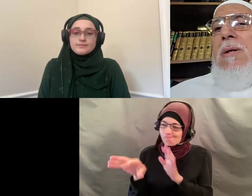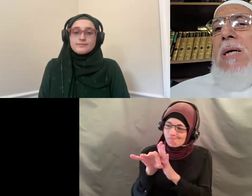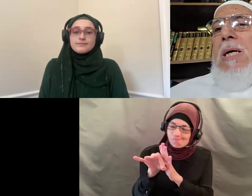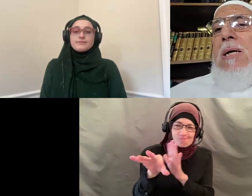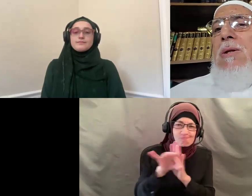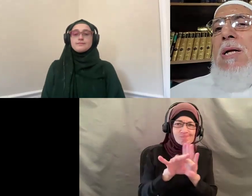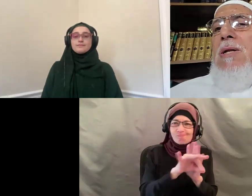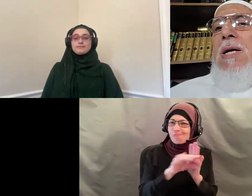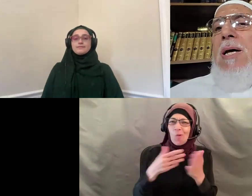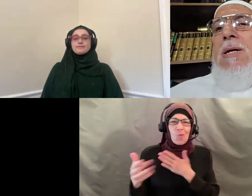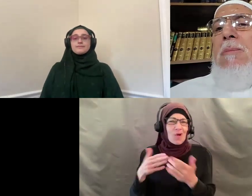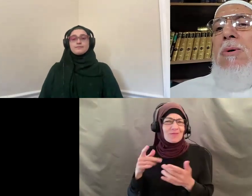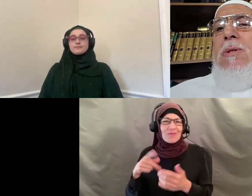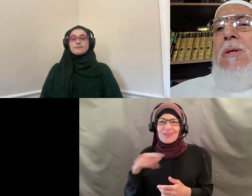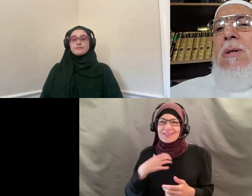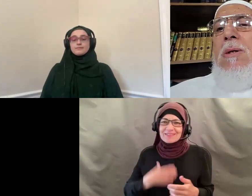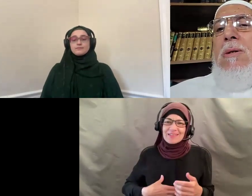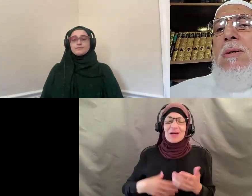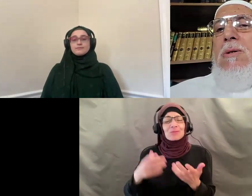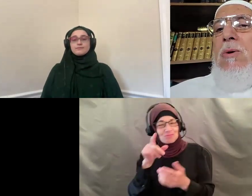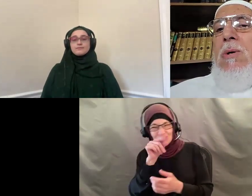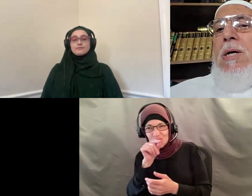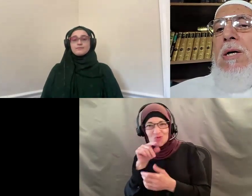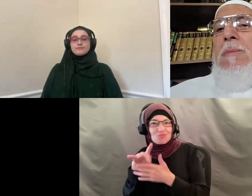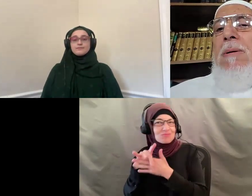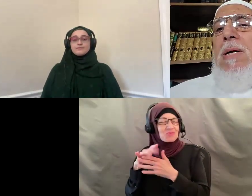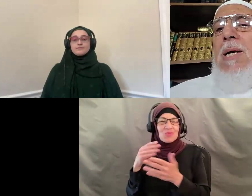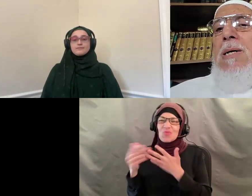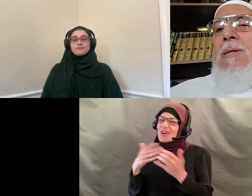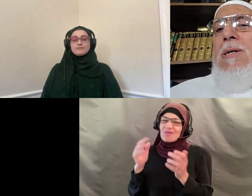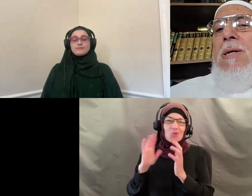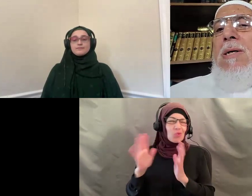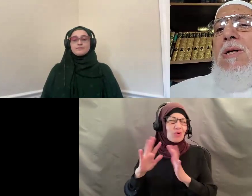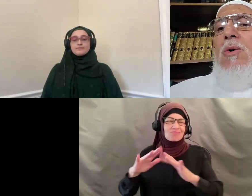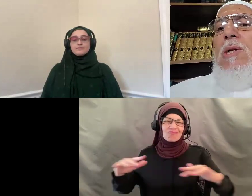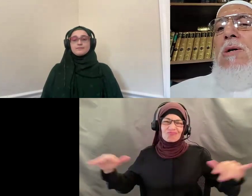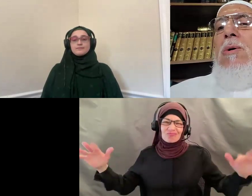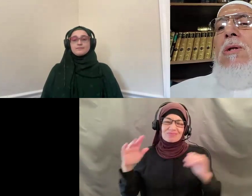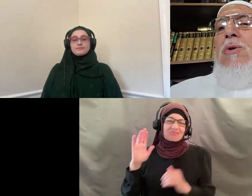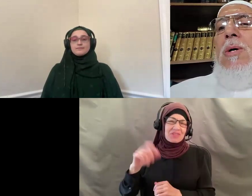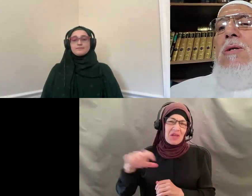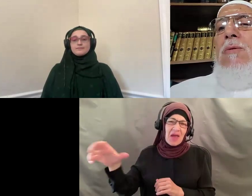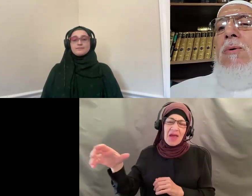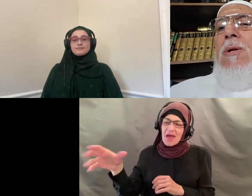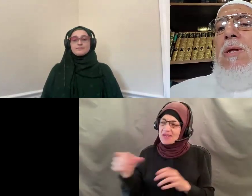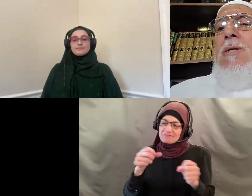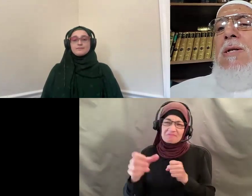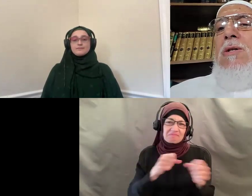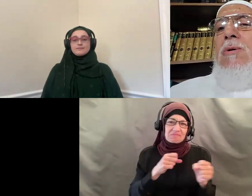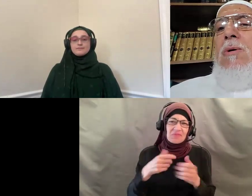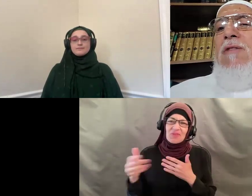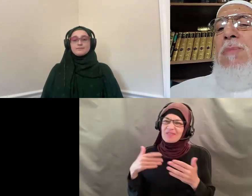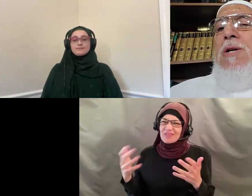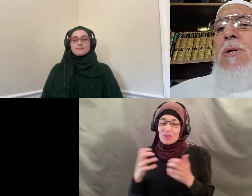meat that they like the most. So in paradise, you get all the choice of all things